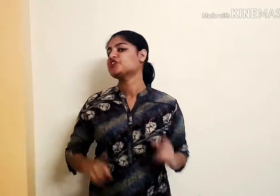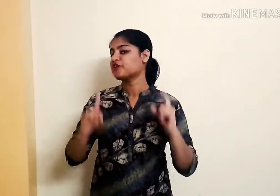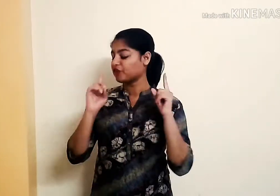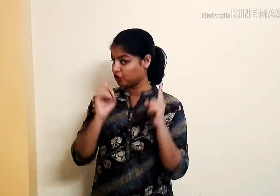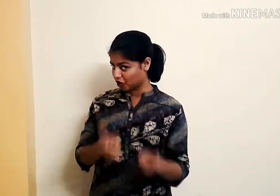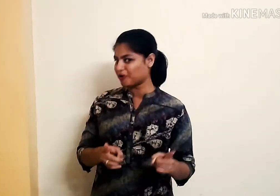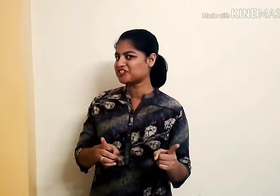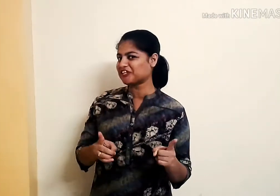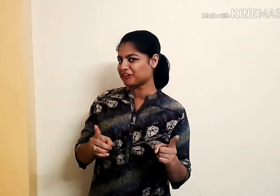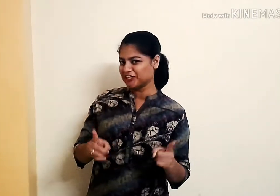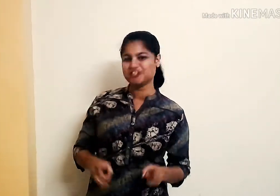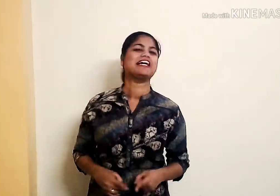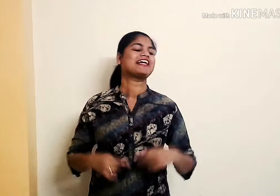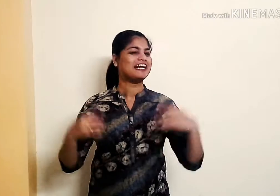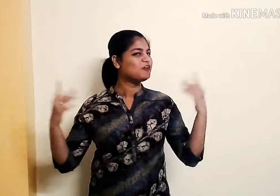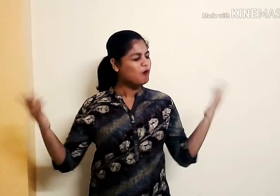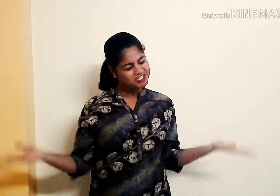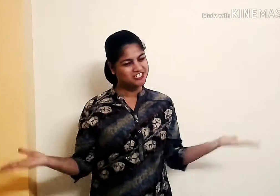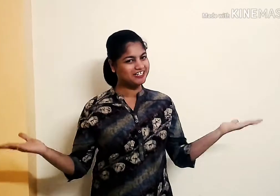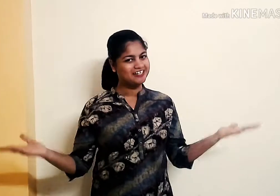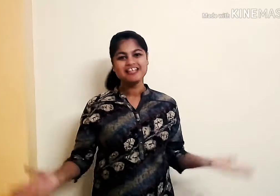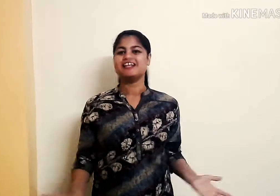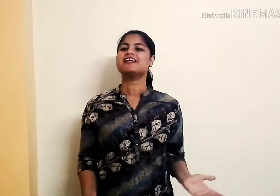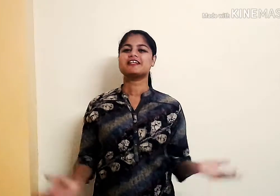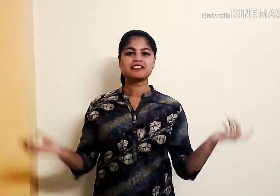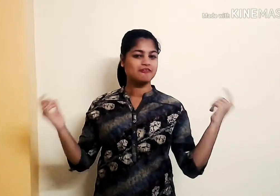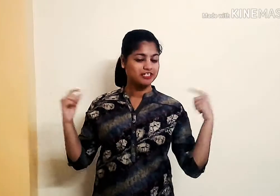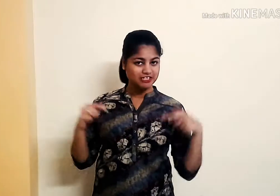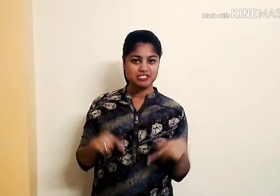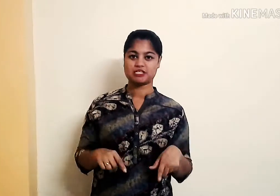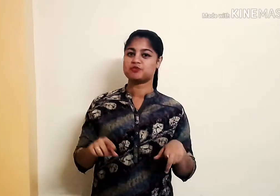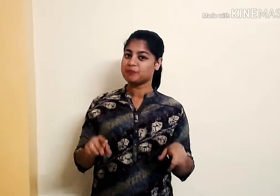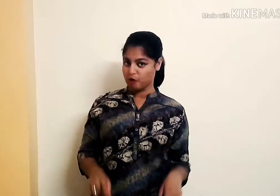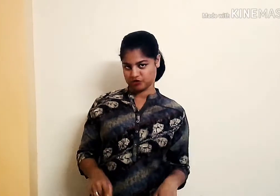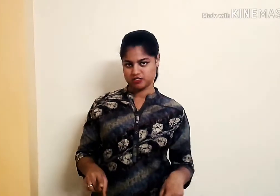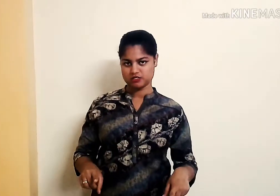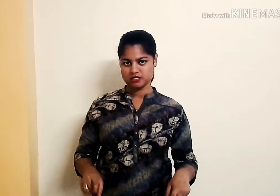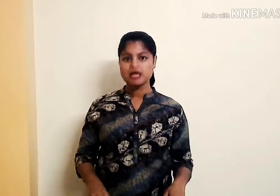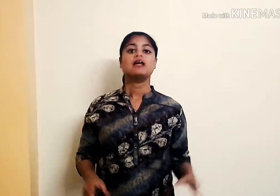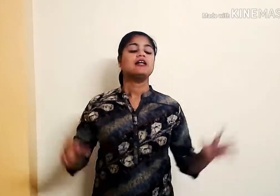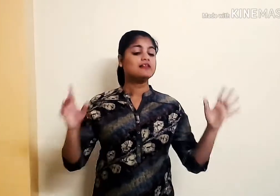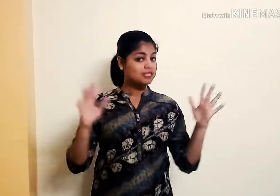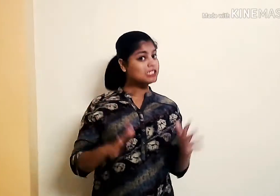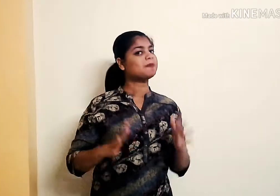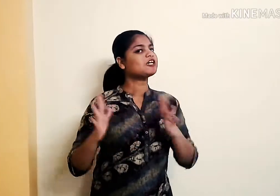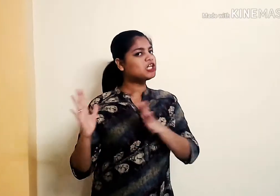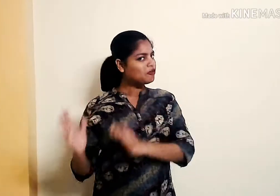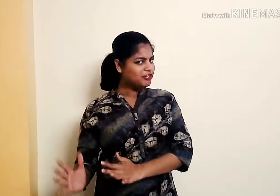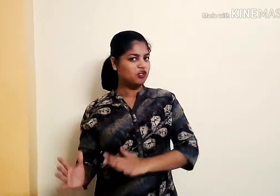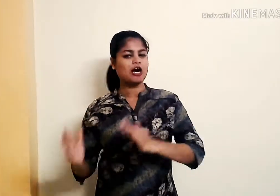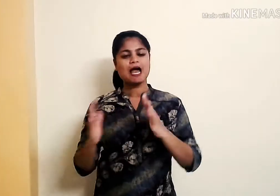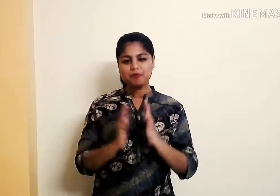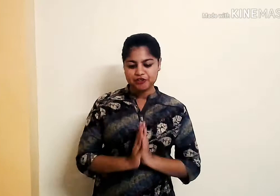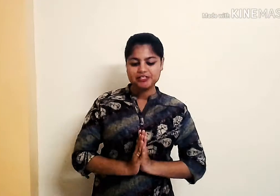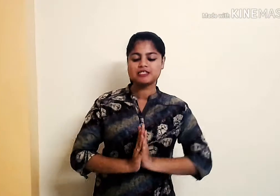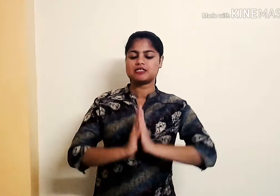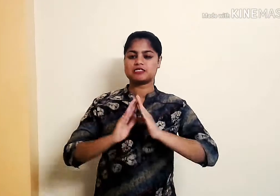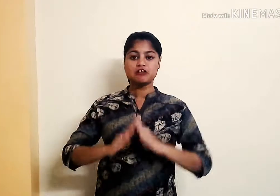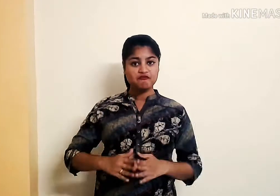So if you have not watched that video, then kindly watch it. Link is given in the description box. In this particular video, I am going to discuss